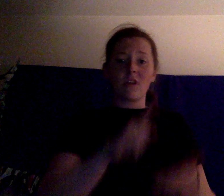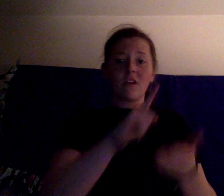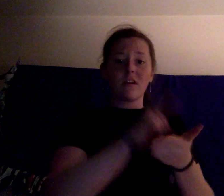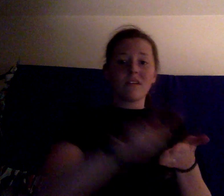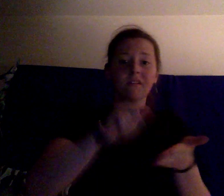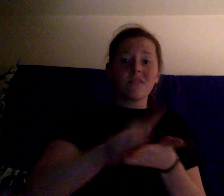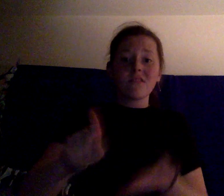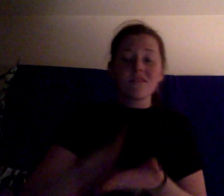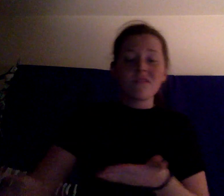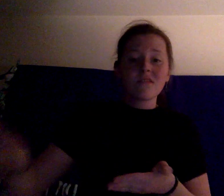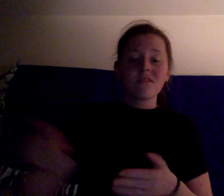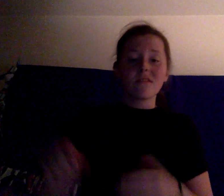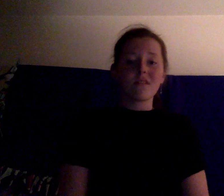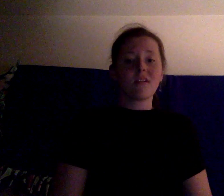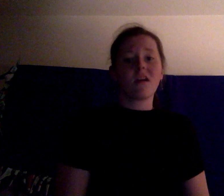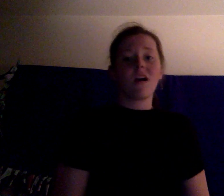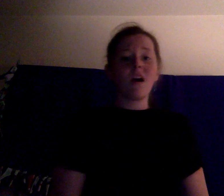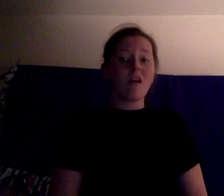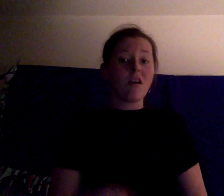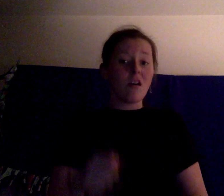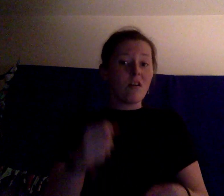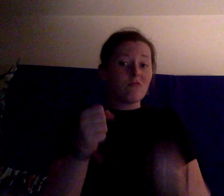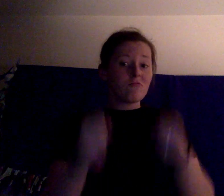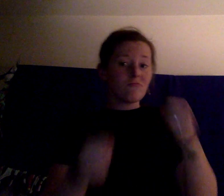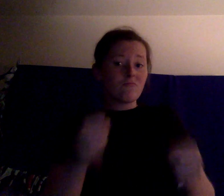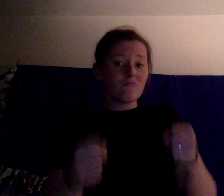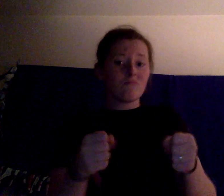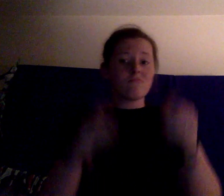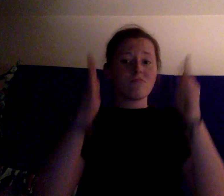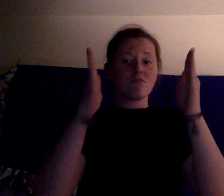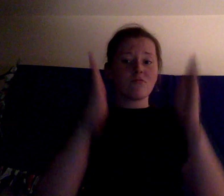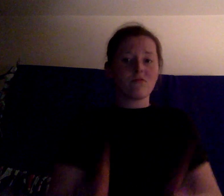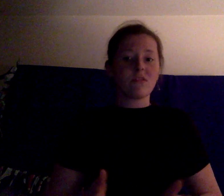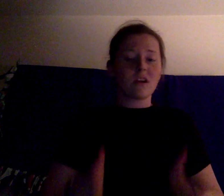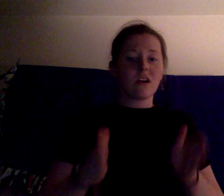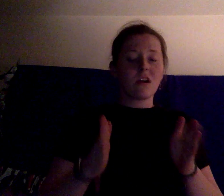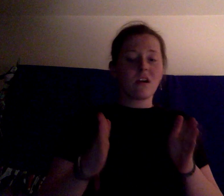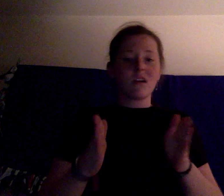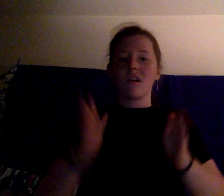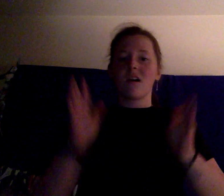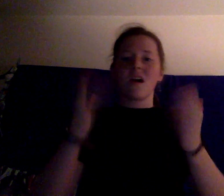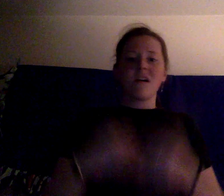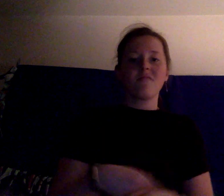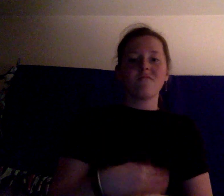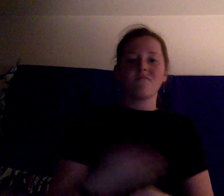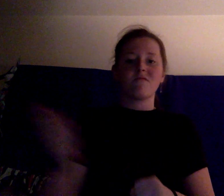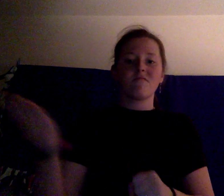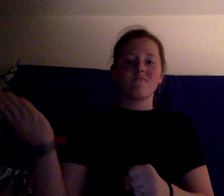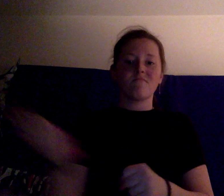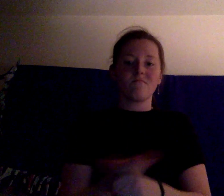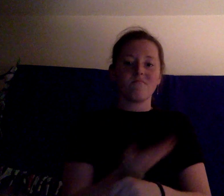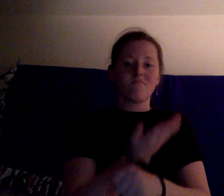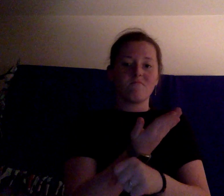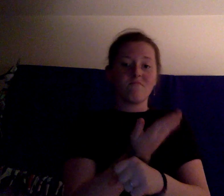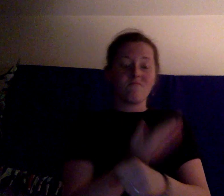most important thing, the thing that jolted Greg, is that the winner would get the chance to qualify for 7